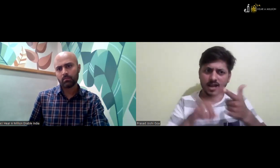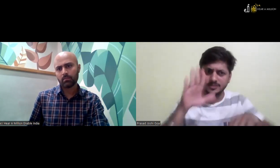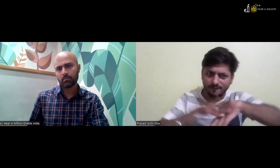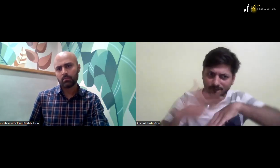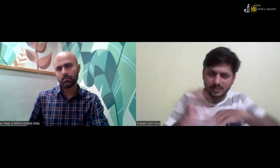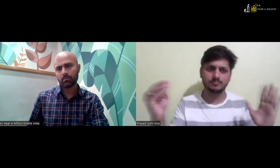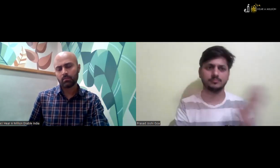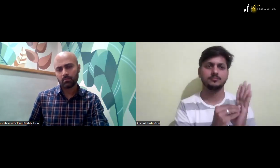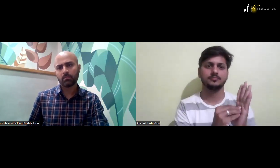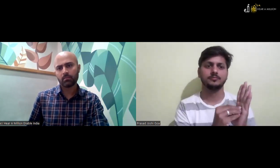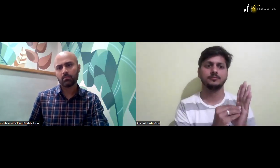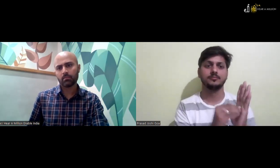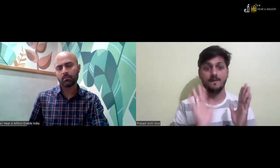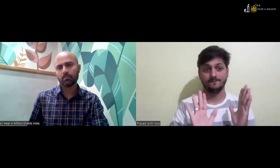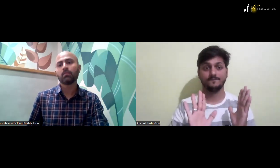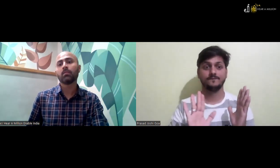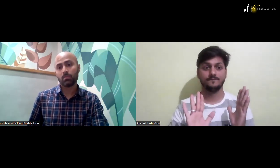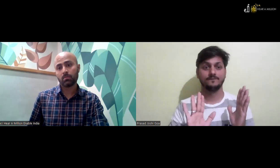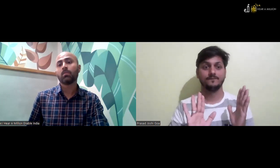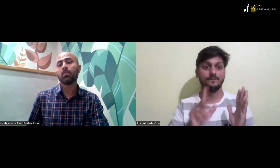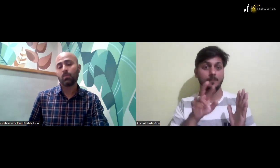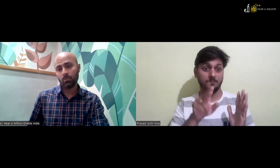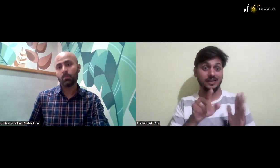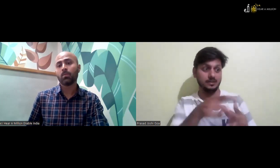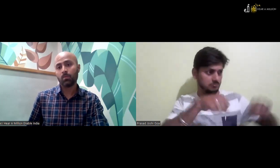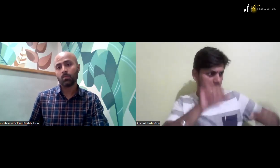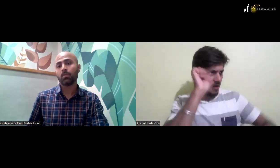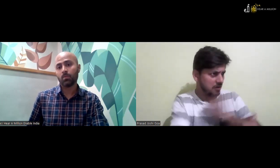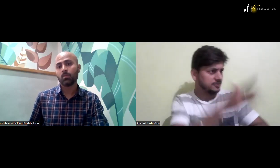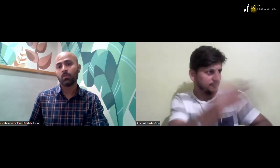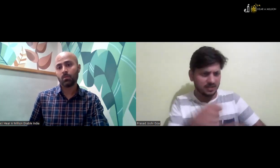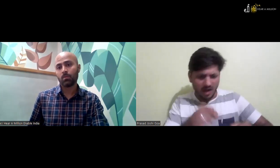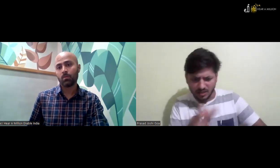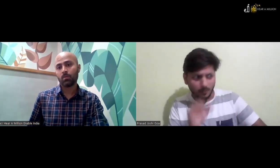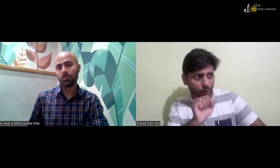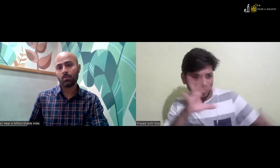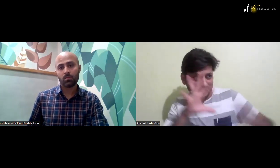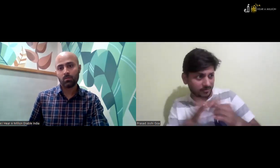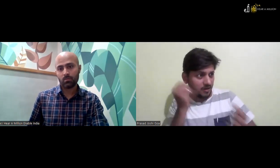report they mentioned that yeah, they may mention that